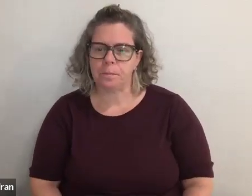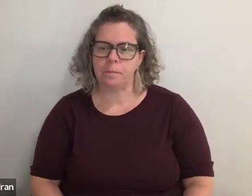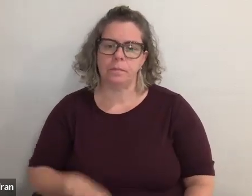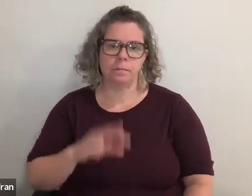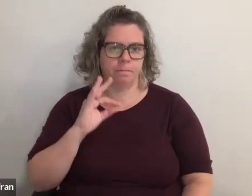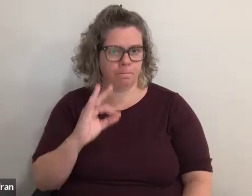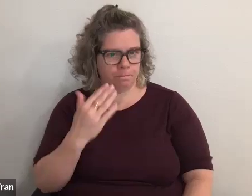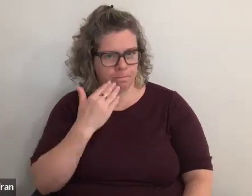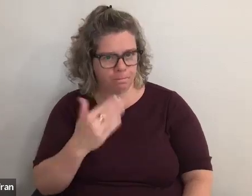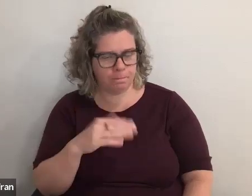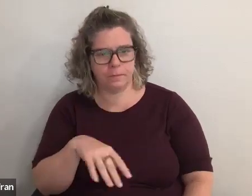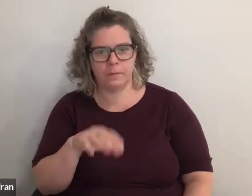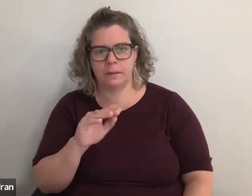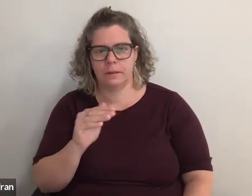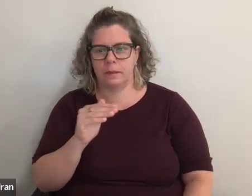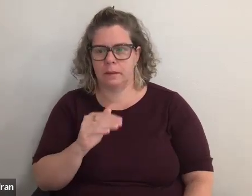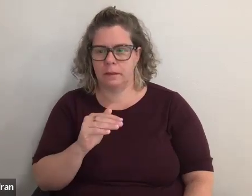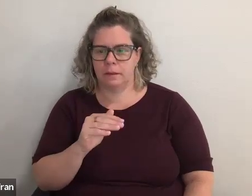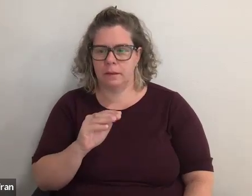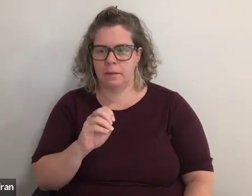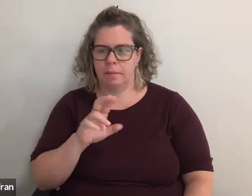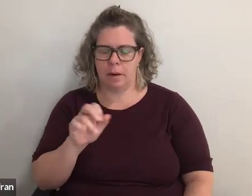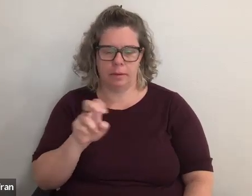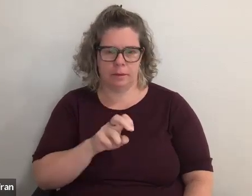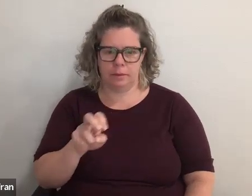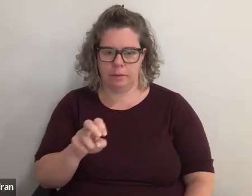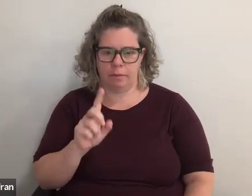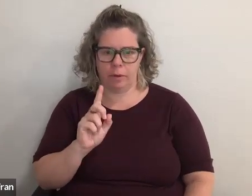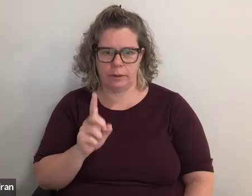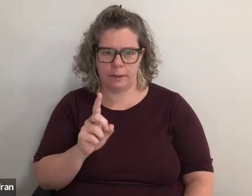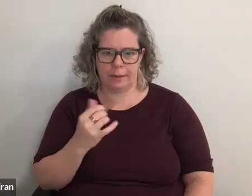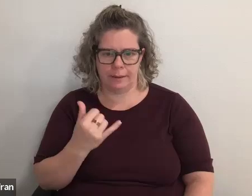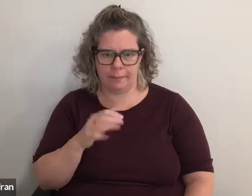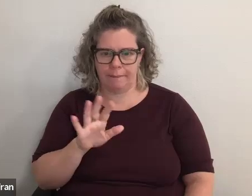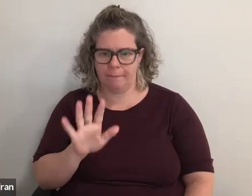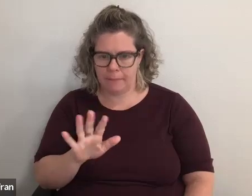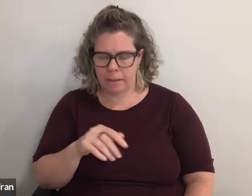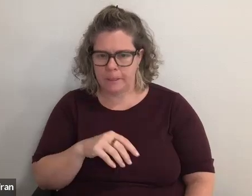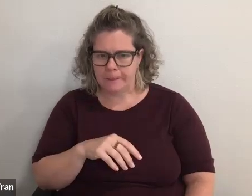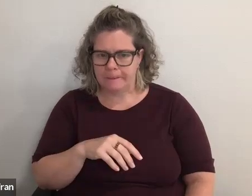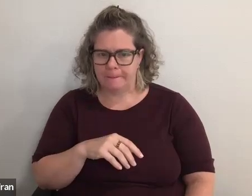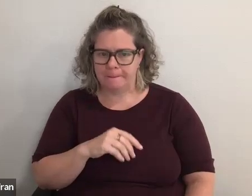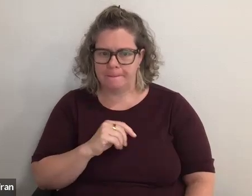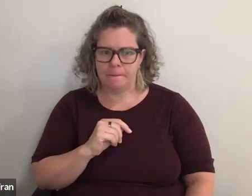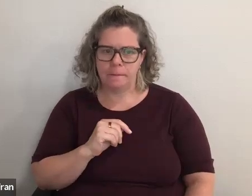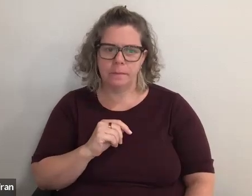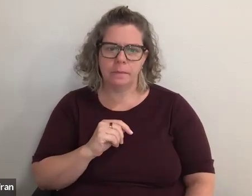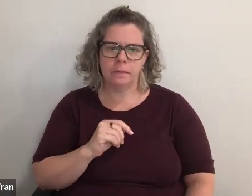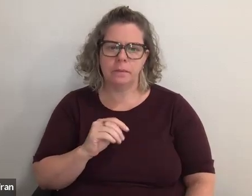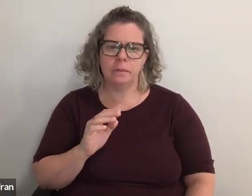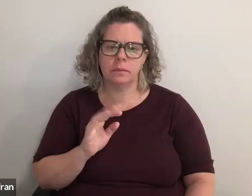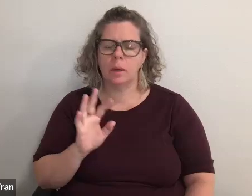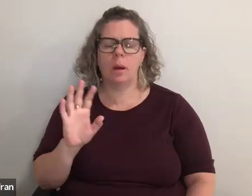Great. I was jumping back and forth for a second there, sorry. At one